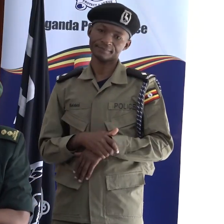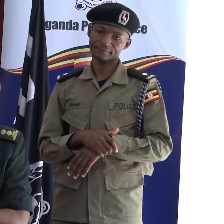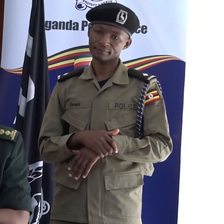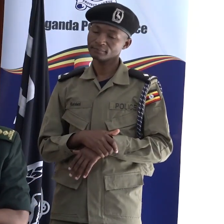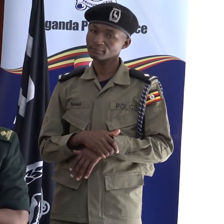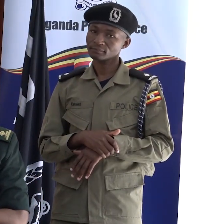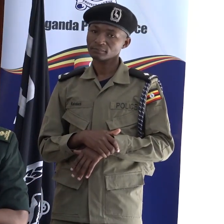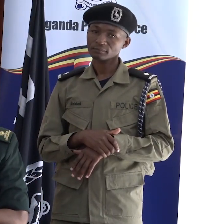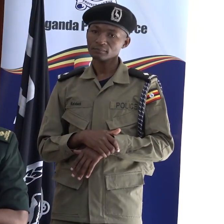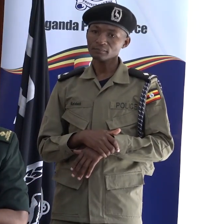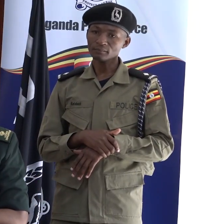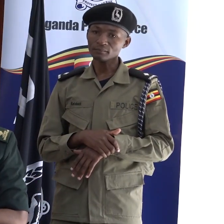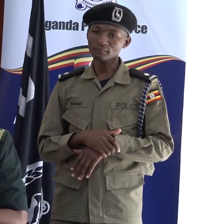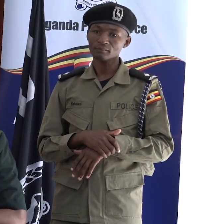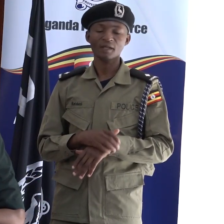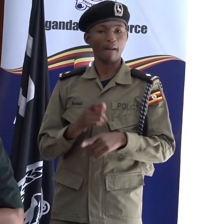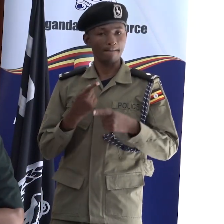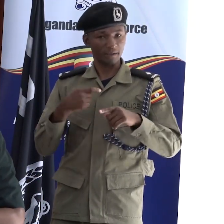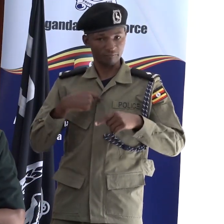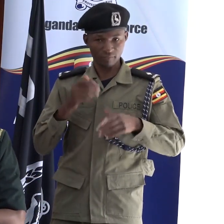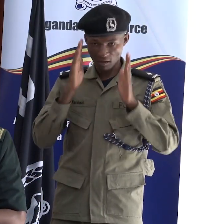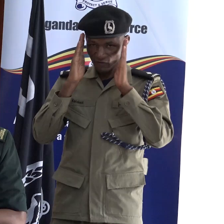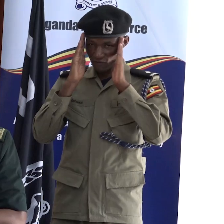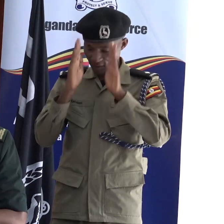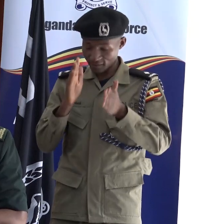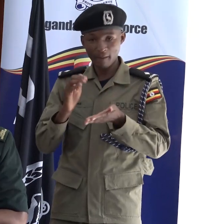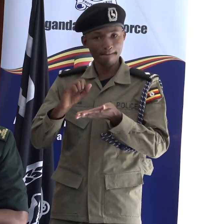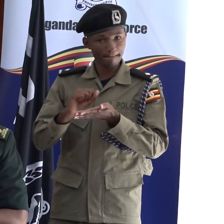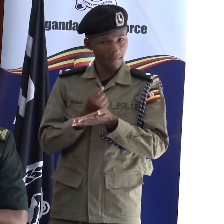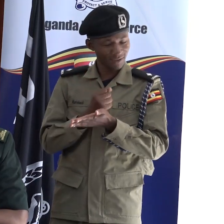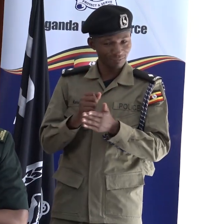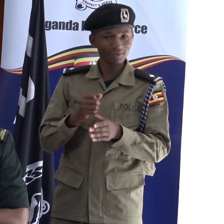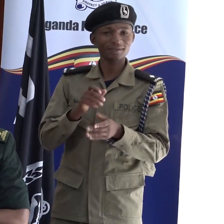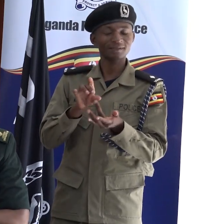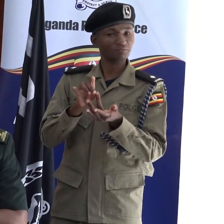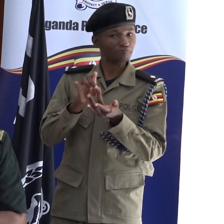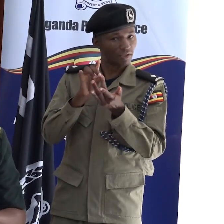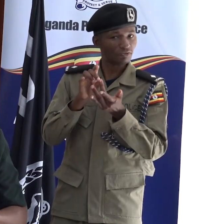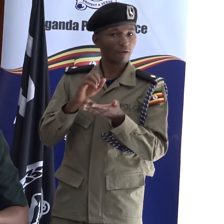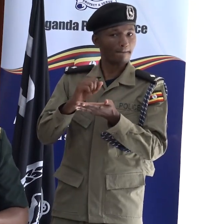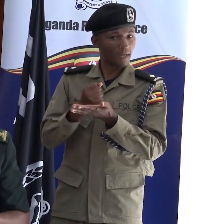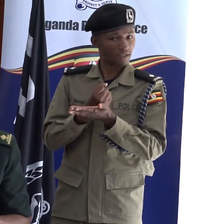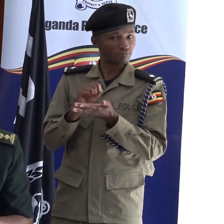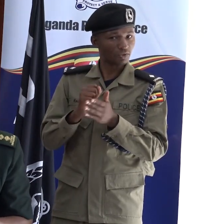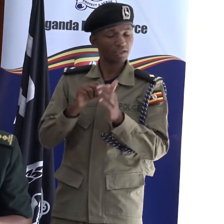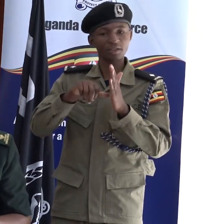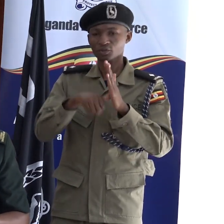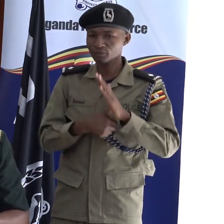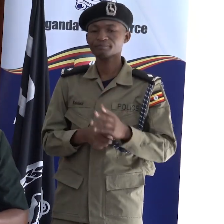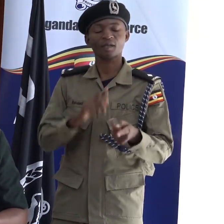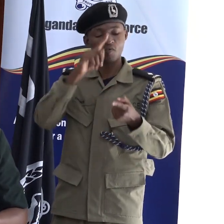ID. But I am addressing myself to passport, particularly. Number one,